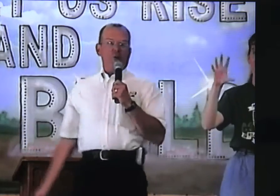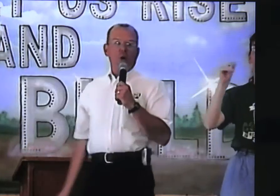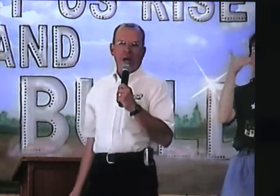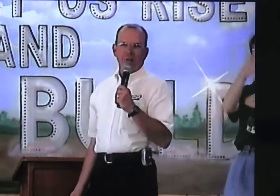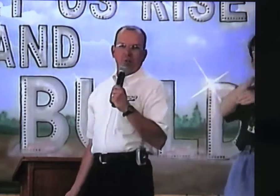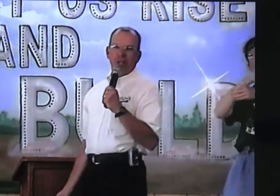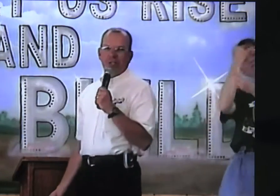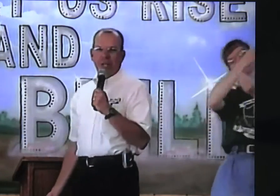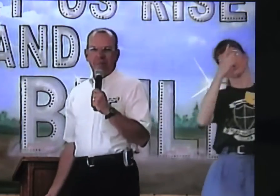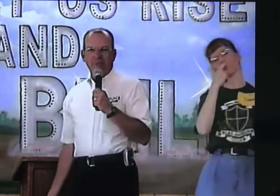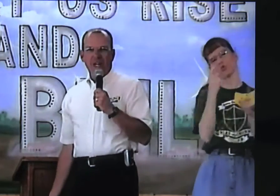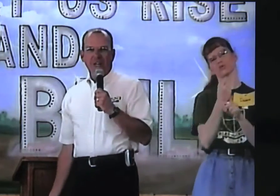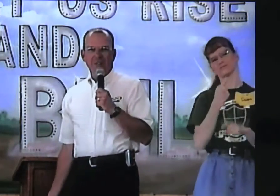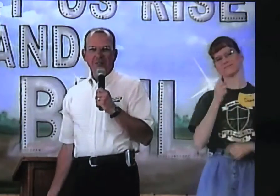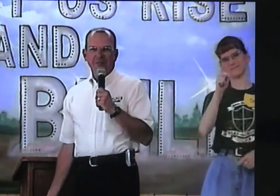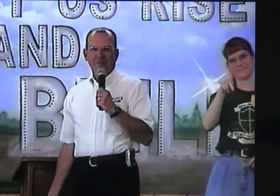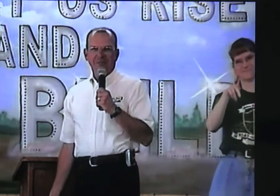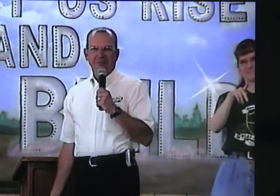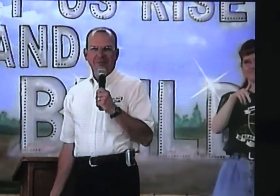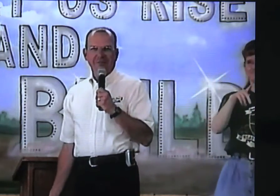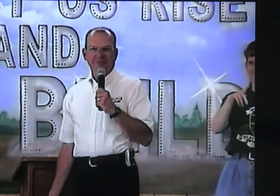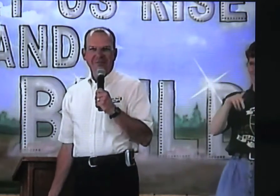see who has the winning team, okay?